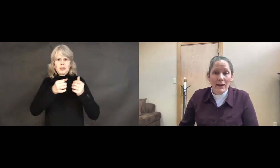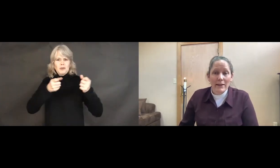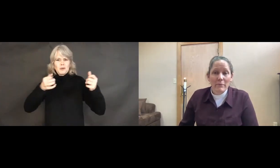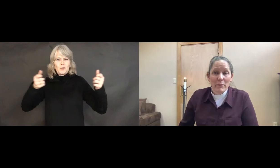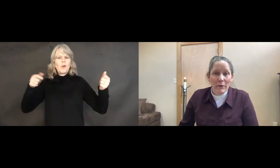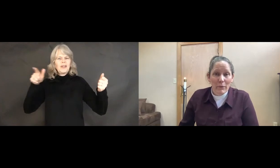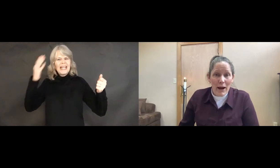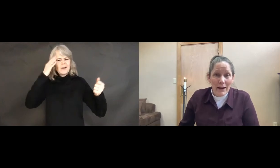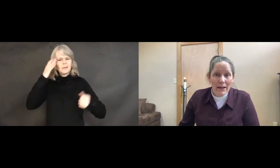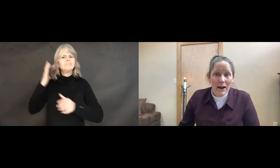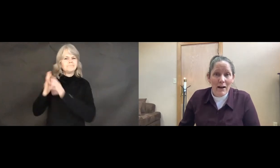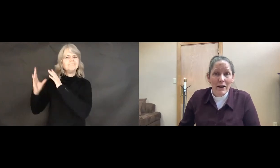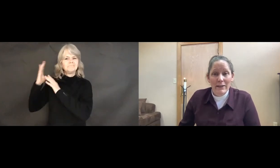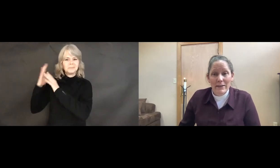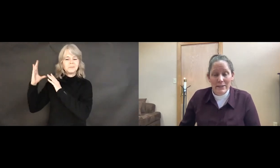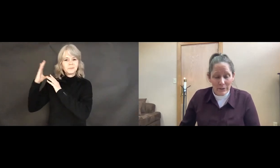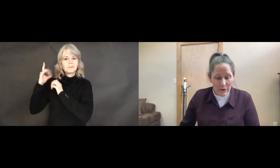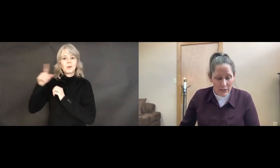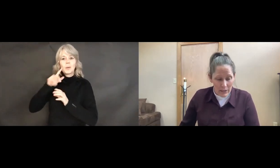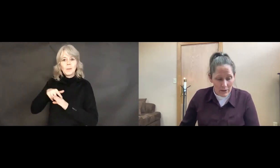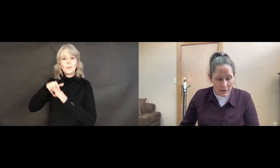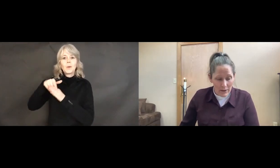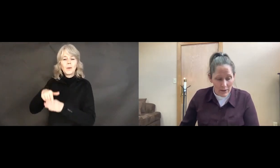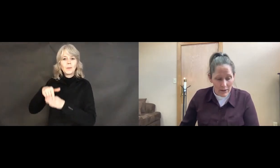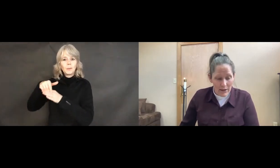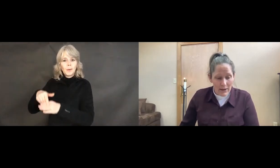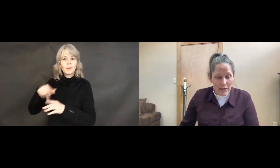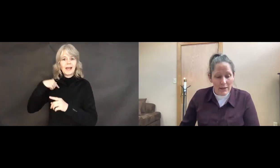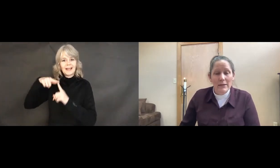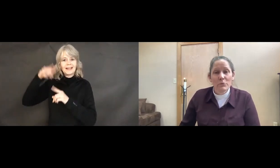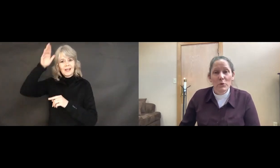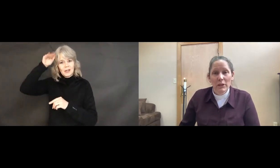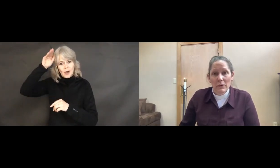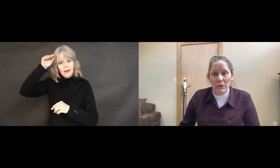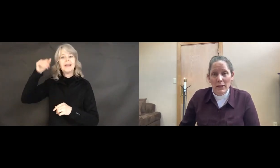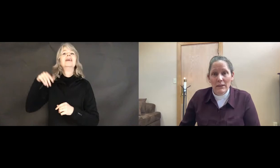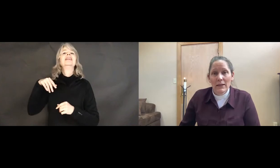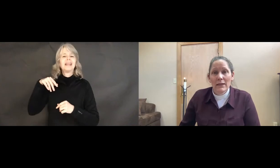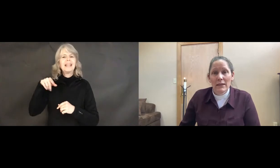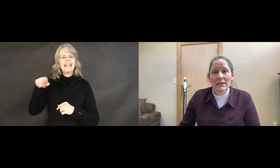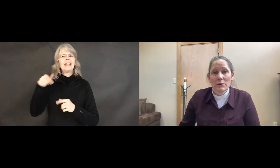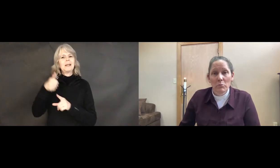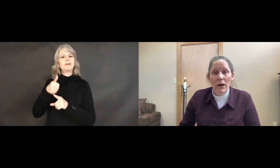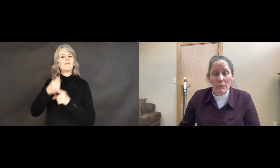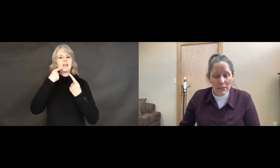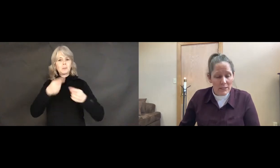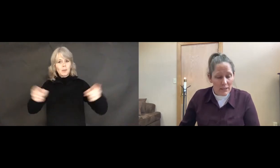And by riding on this donkey, he is proclaiming that he is the promised